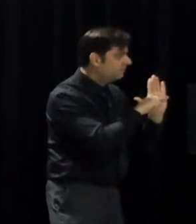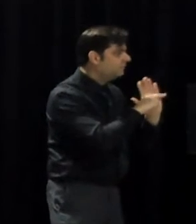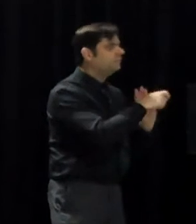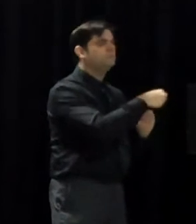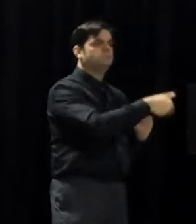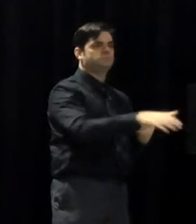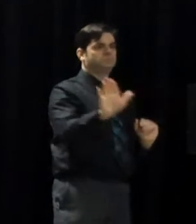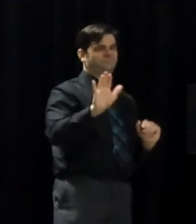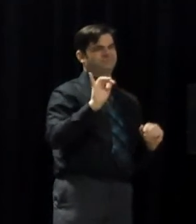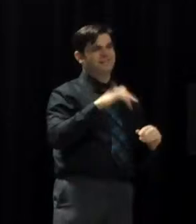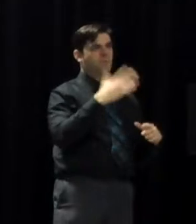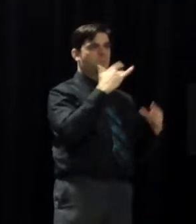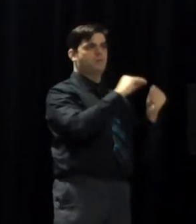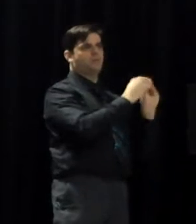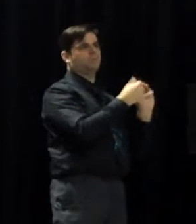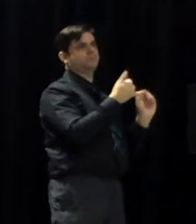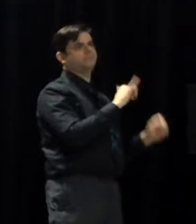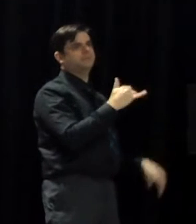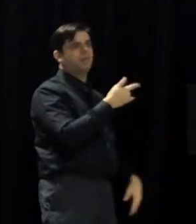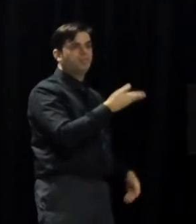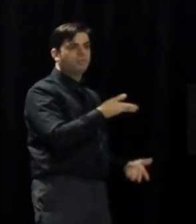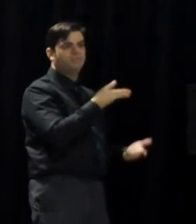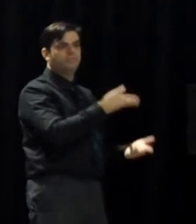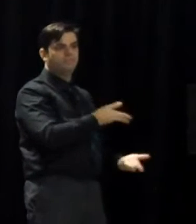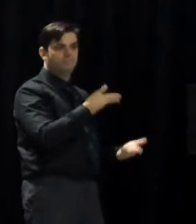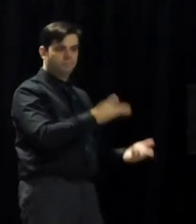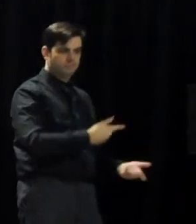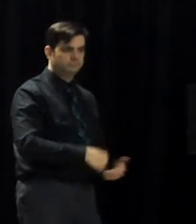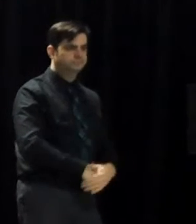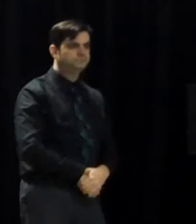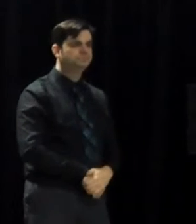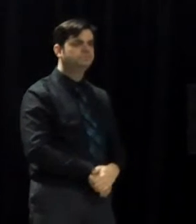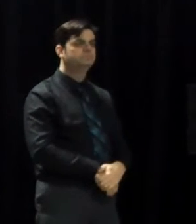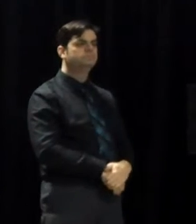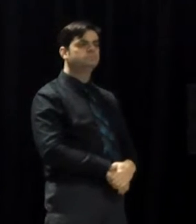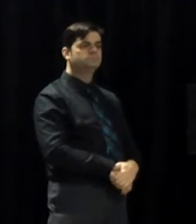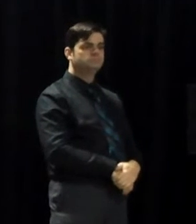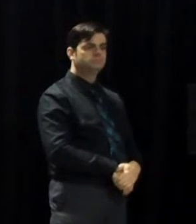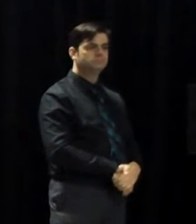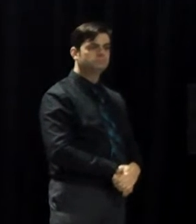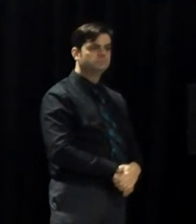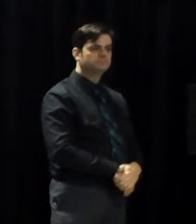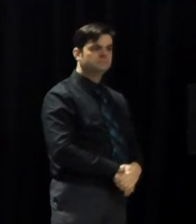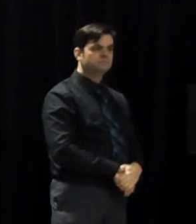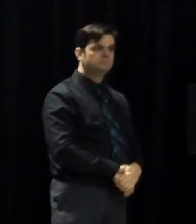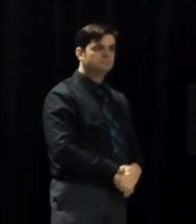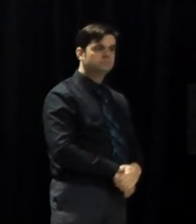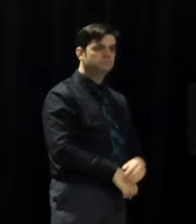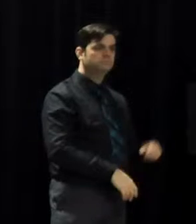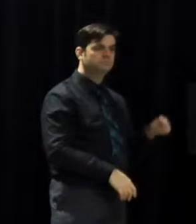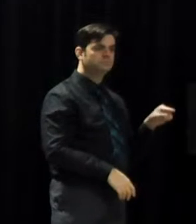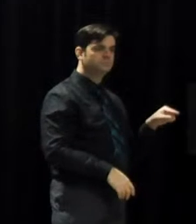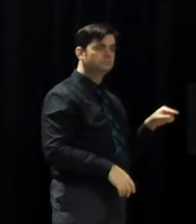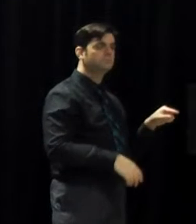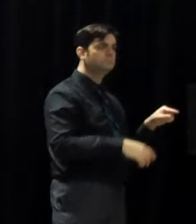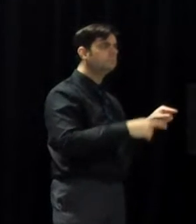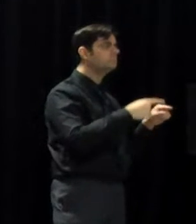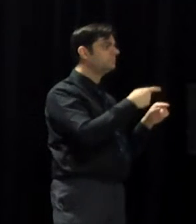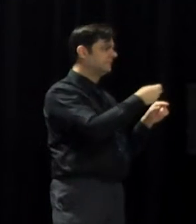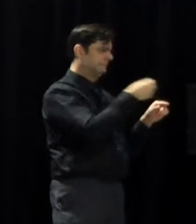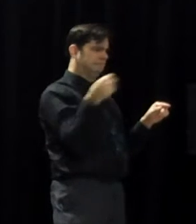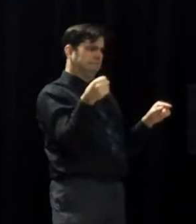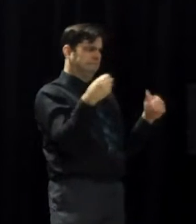test positive for COVID. So what's the challenge? The challenge is when we have hospital capacity constraints,